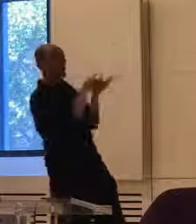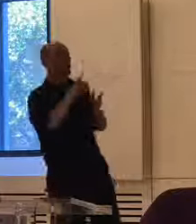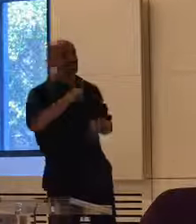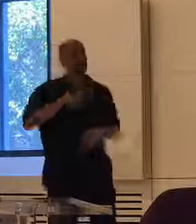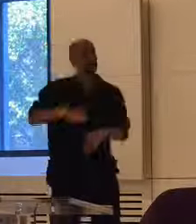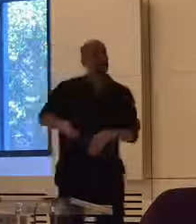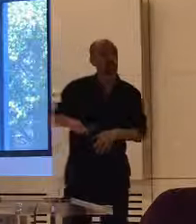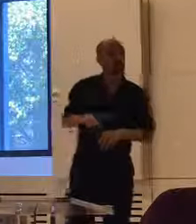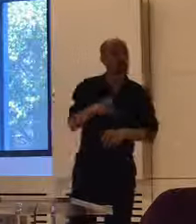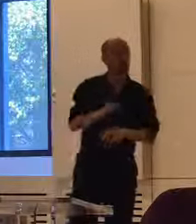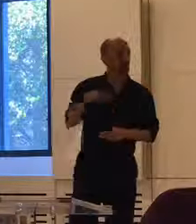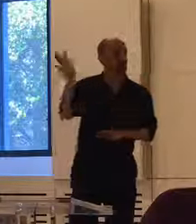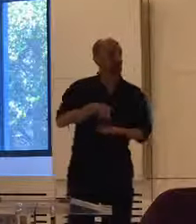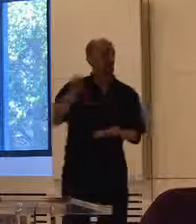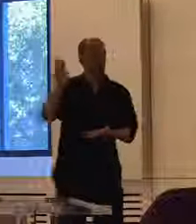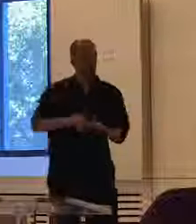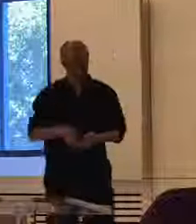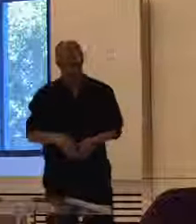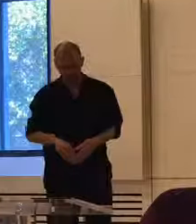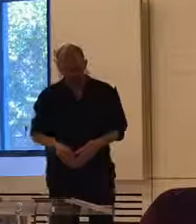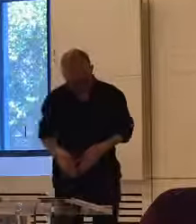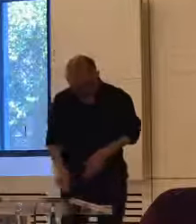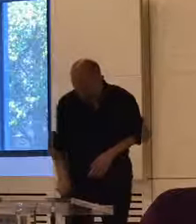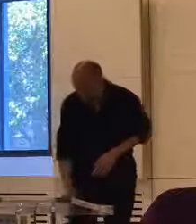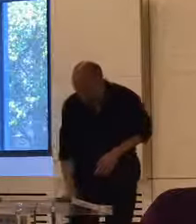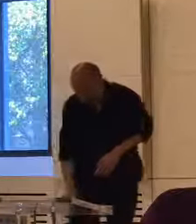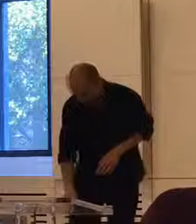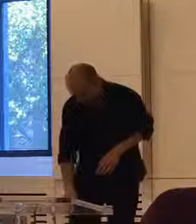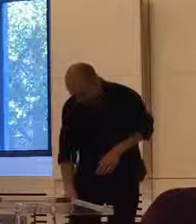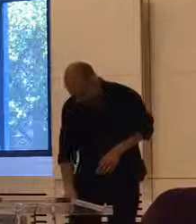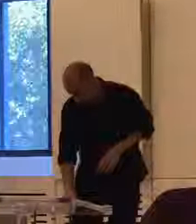can take a photo of it, so that you can remember what it is.